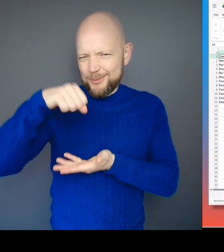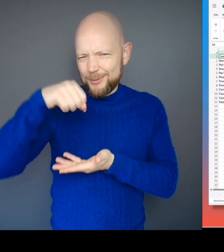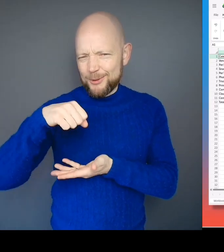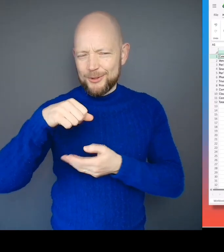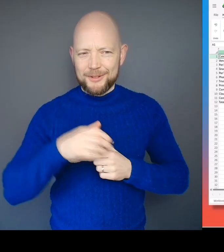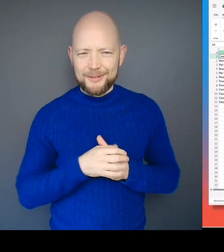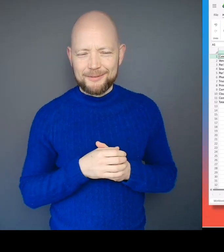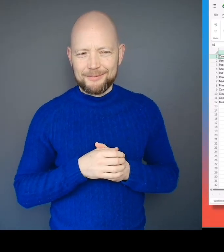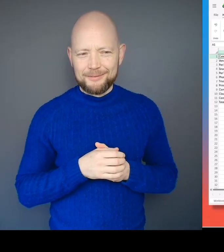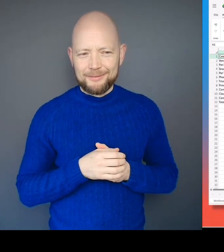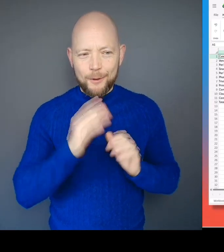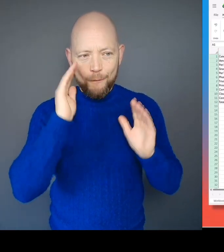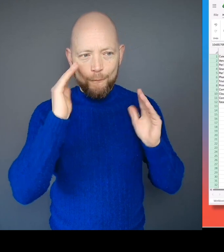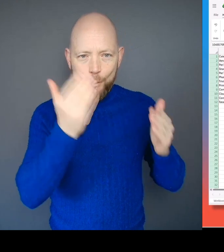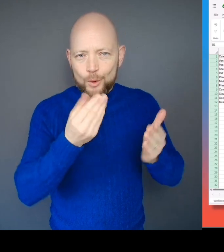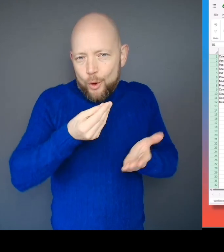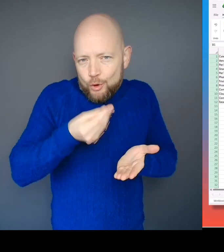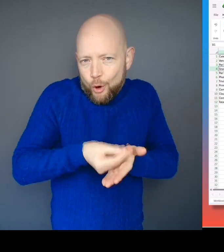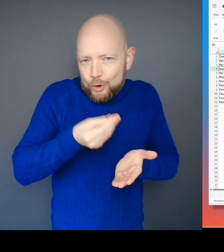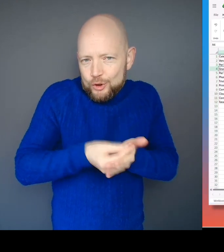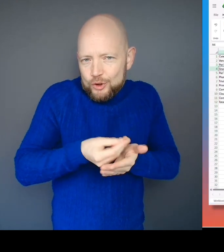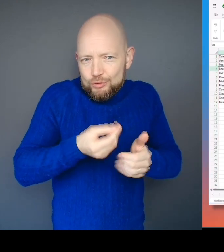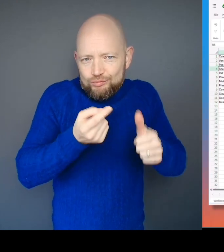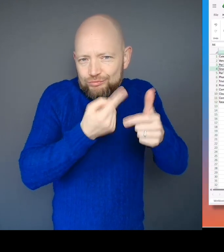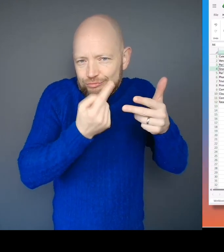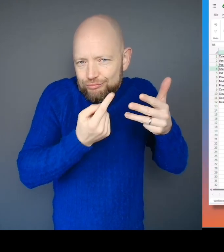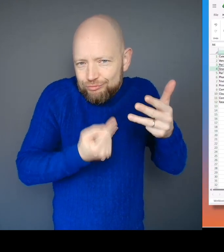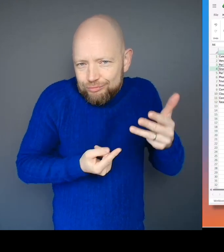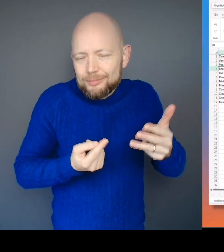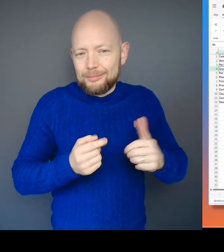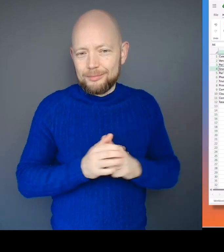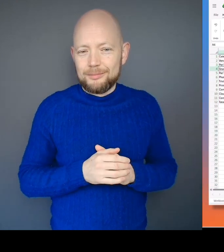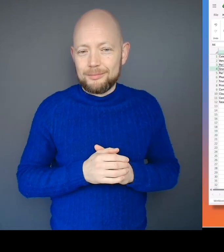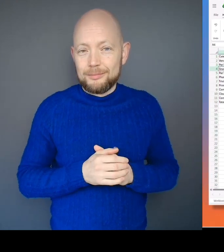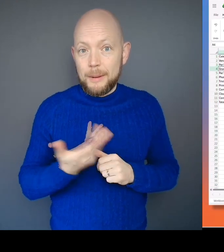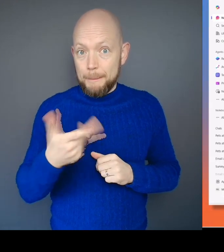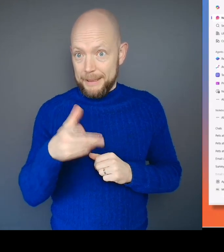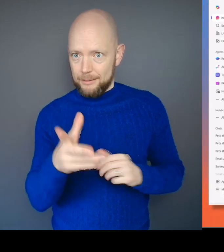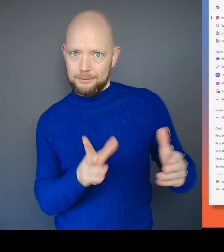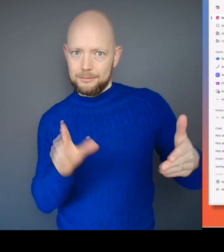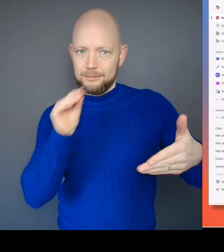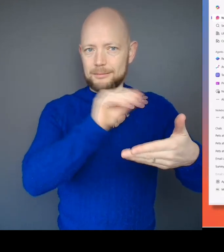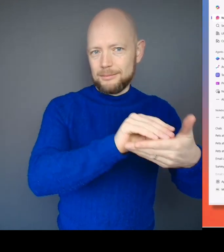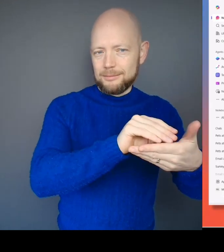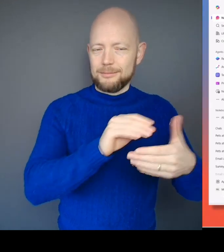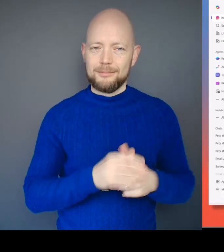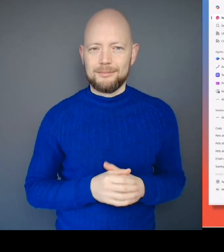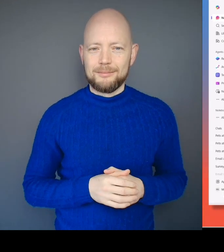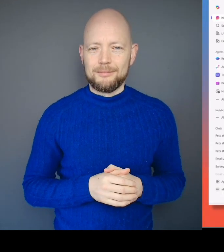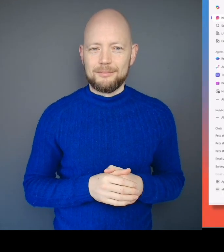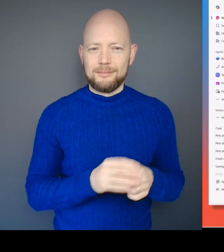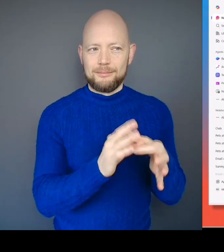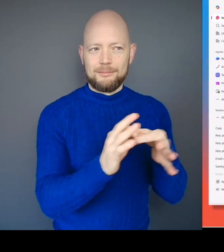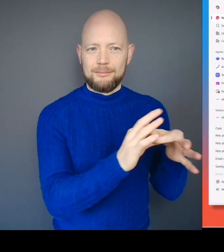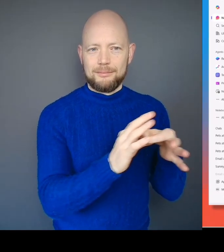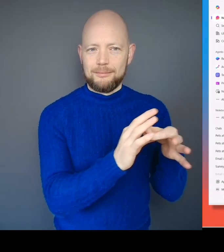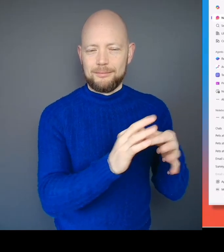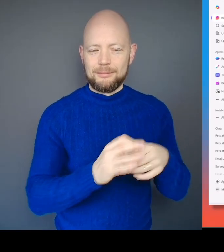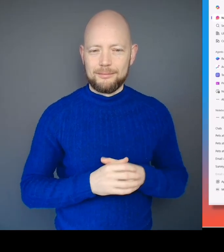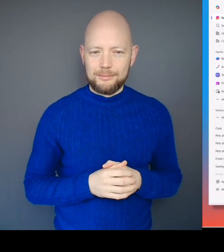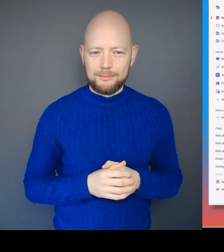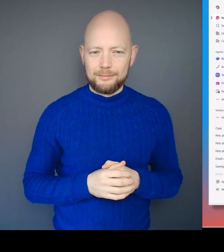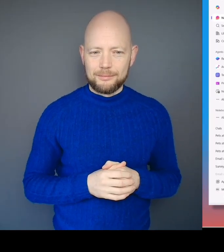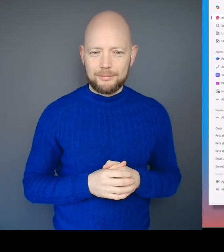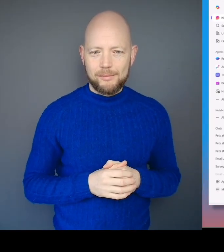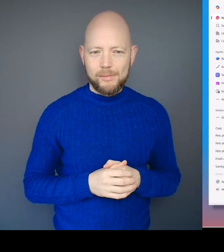basic budget, but you'll see this is actually focused on the cost of things. So by referring to that document, then we've got